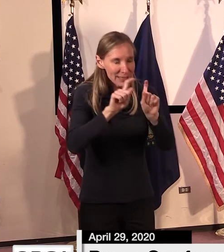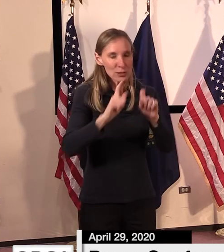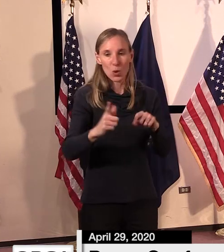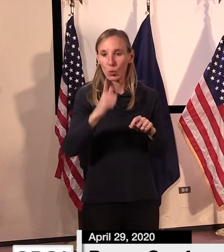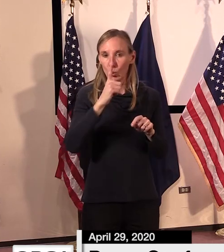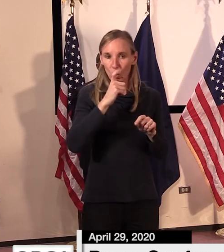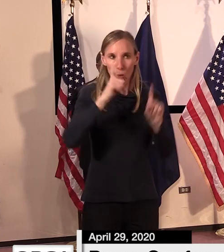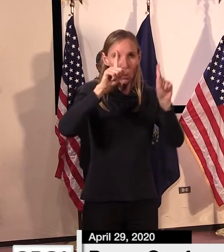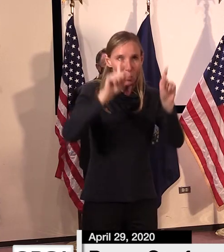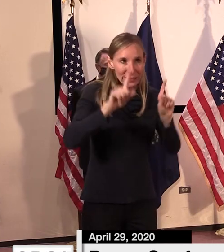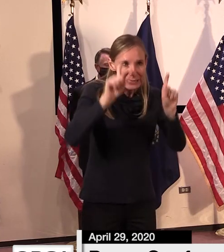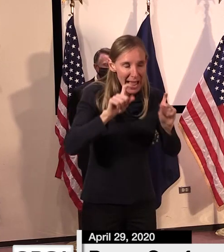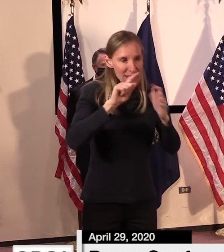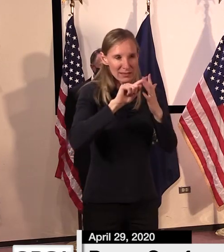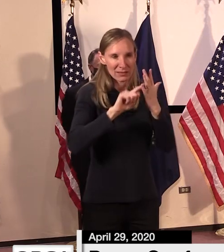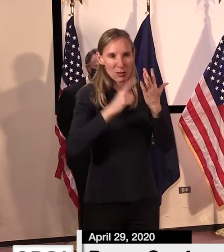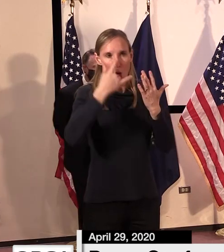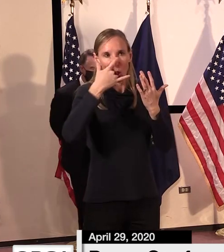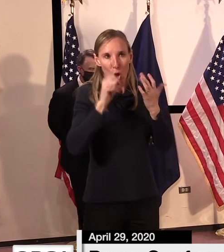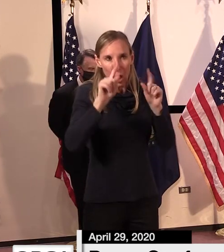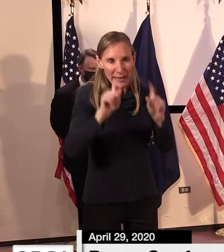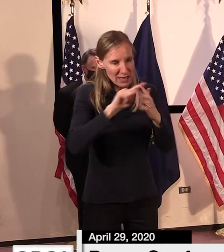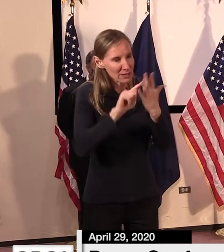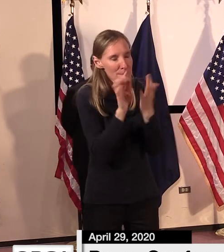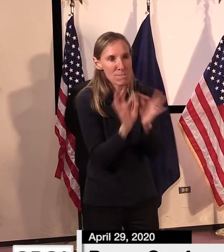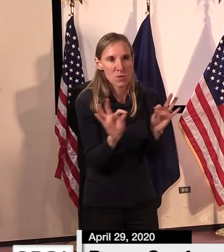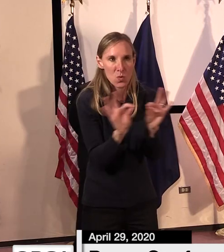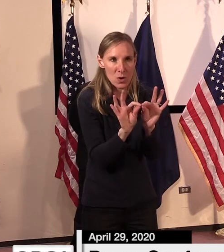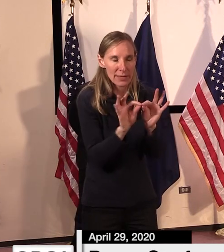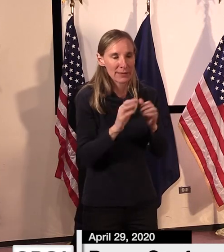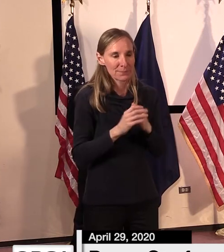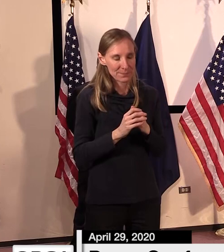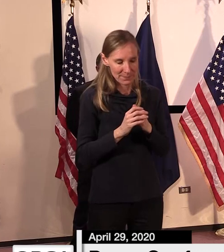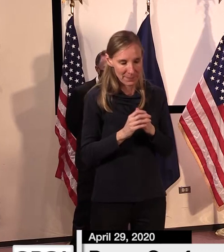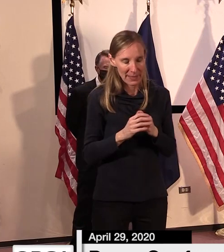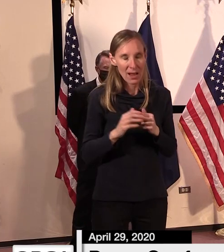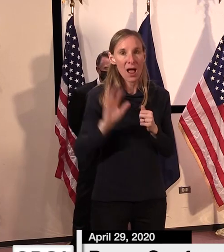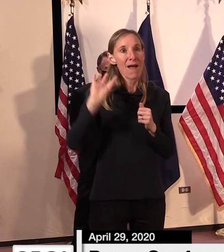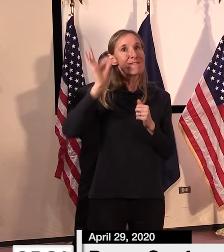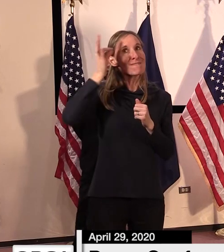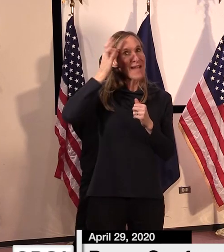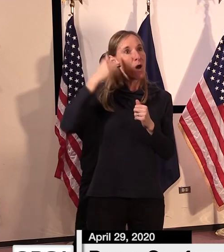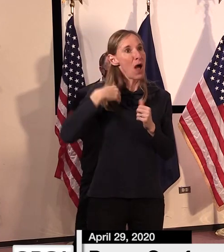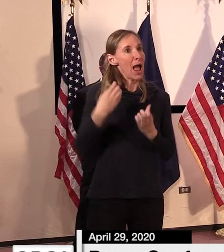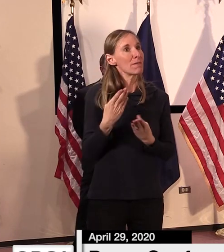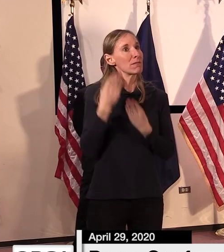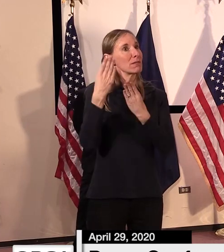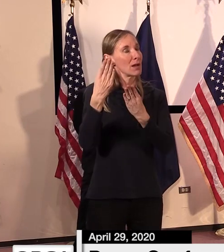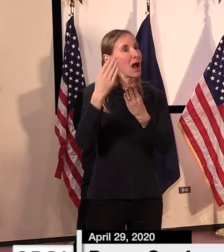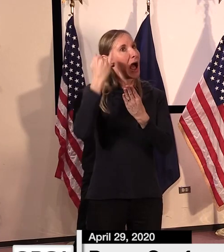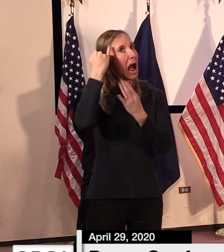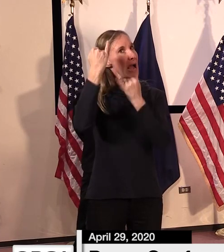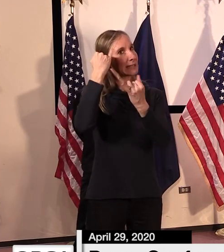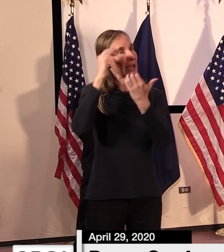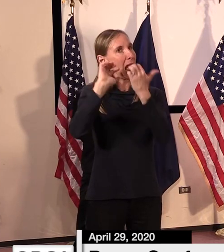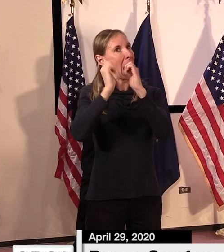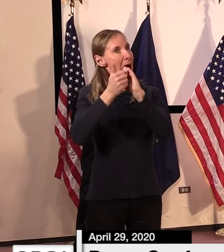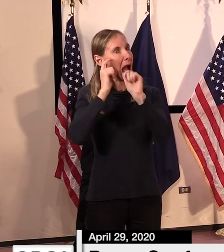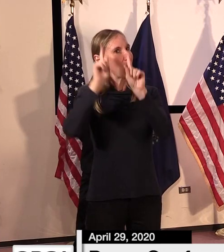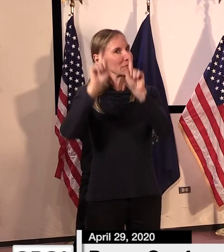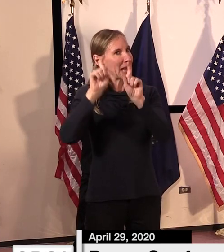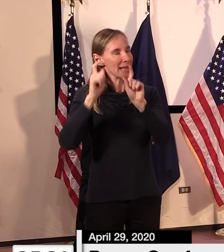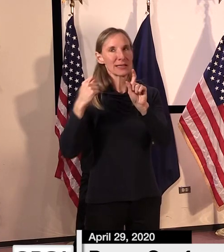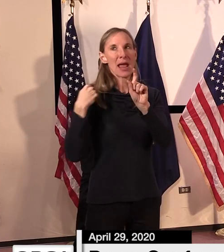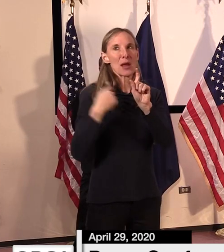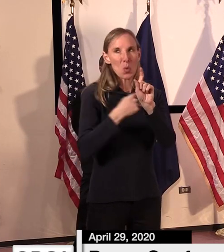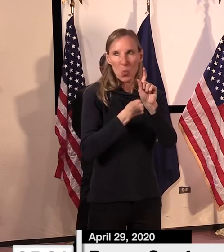this pandemic, we've worked hard to expand our testing guidelines beyond the federal recommendations, as long as we were operating